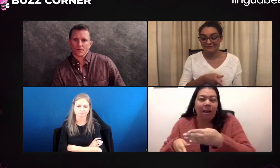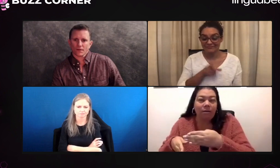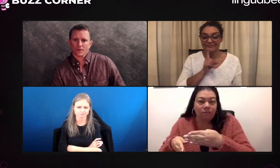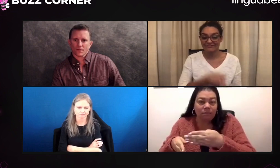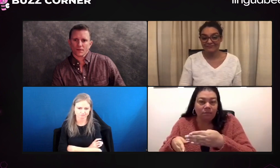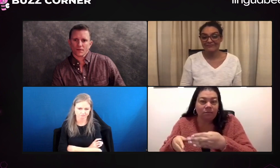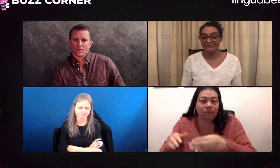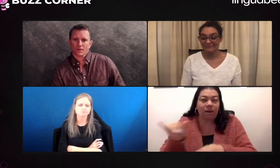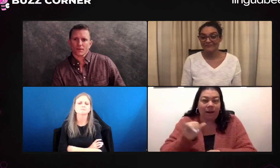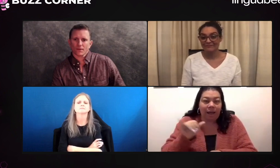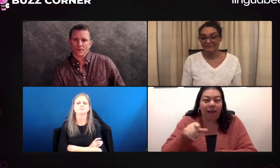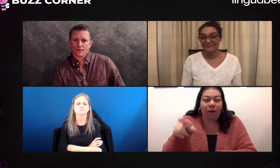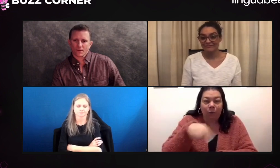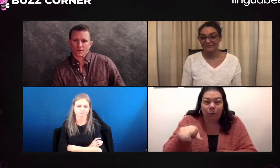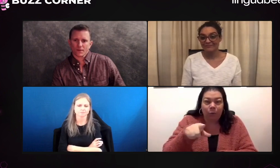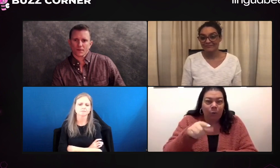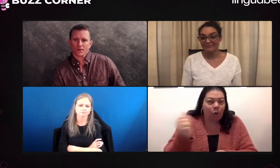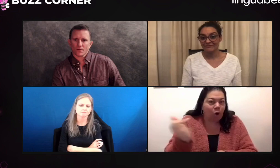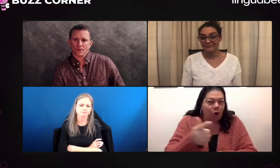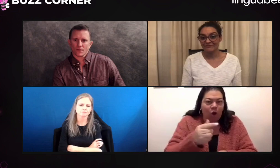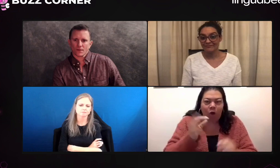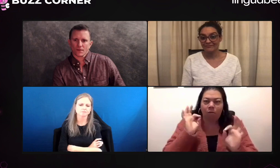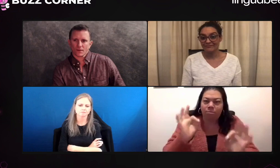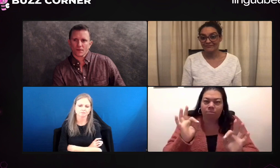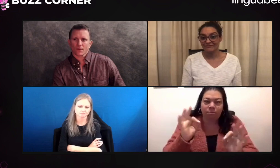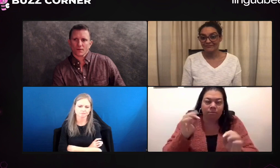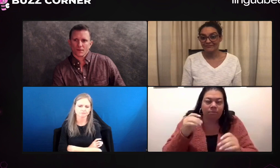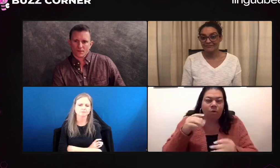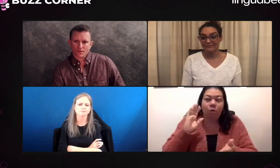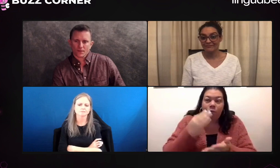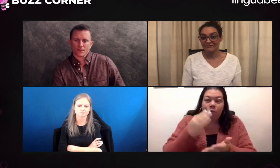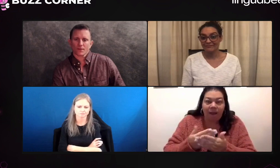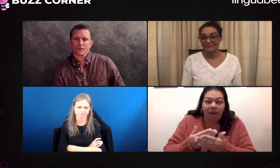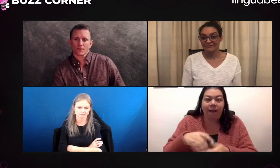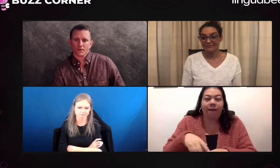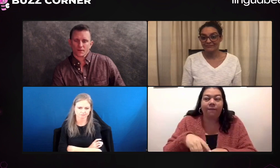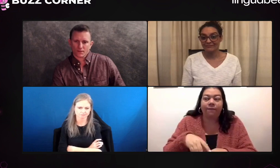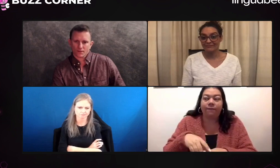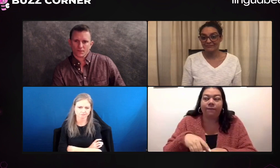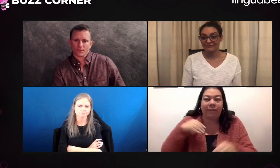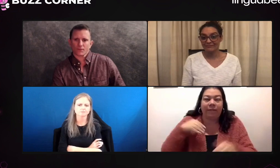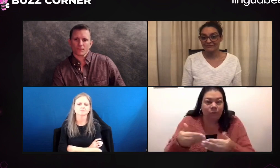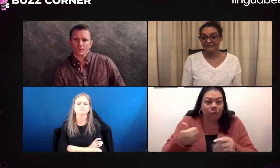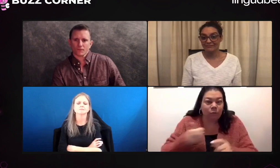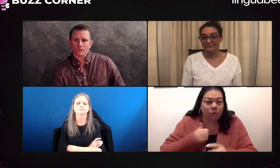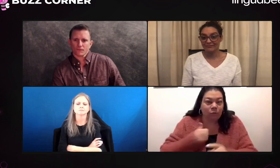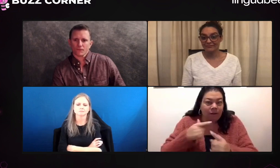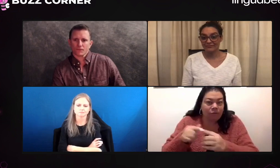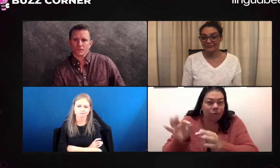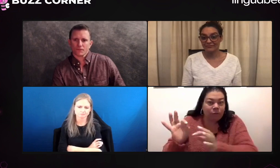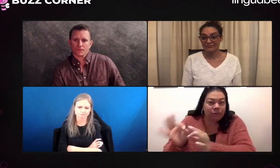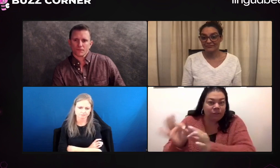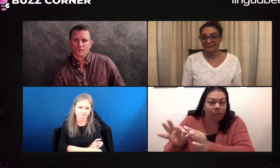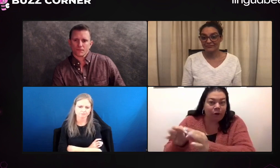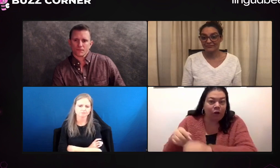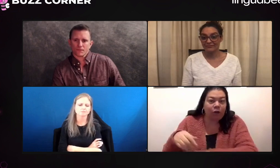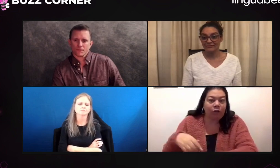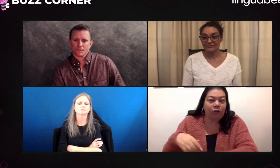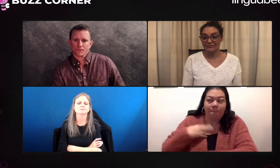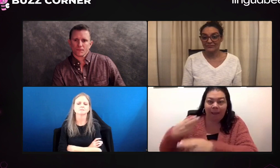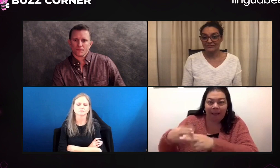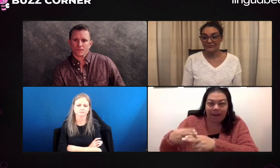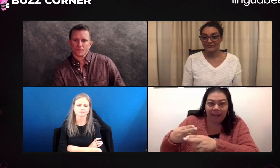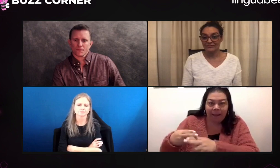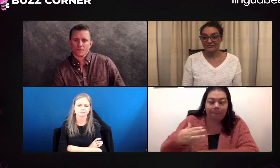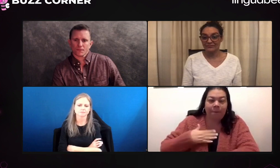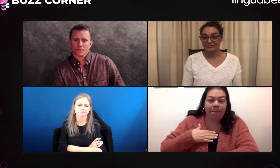empowered. I have control of this from beginning up to end. So I really enjoy everyone's comment.